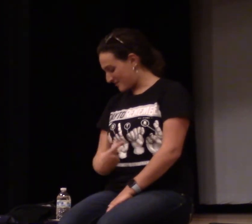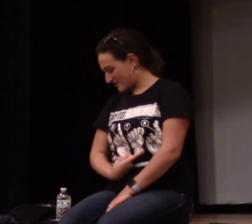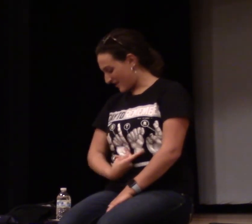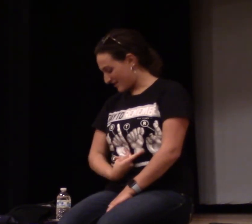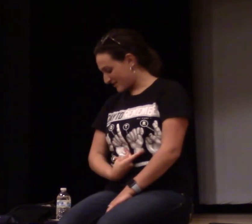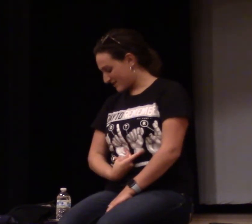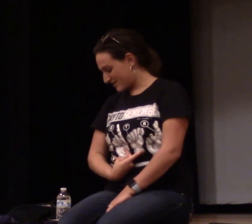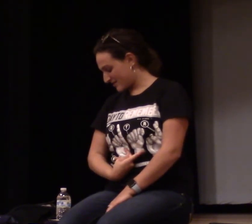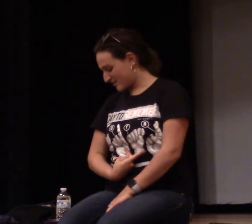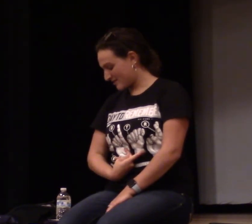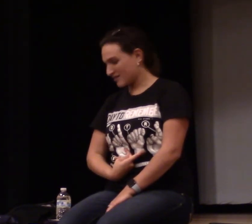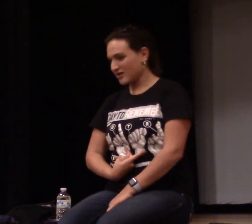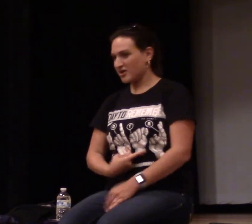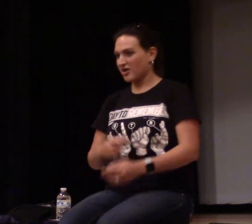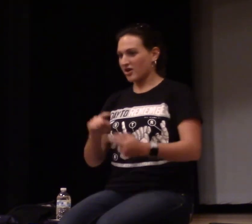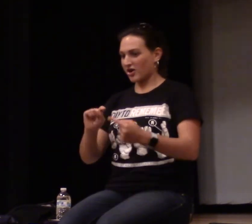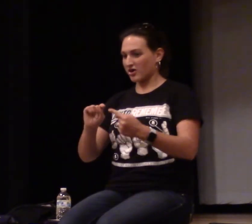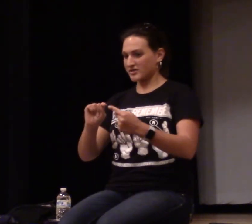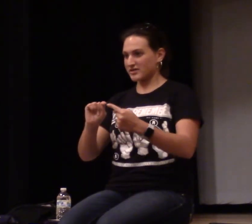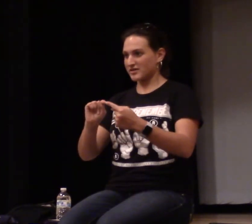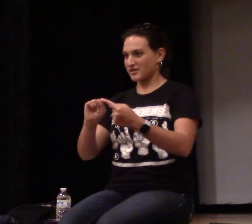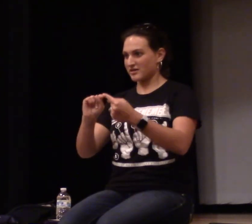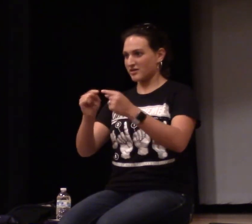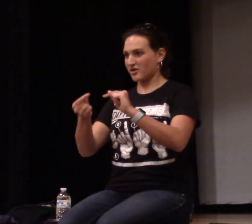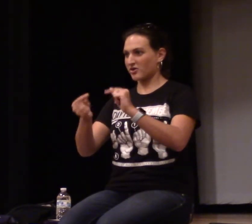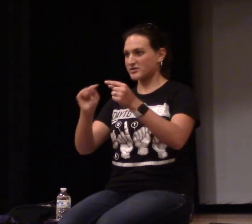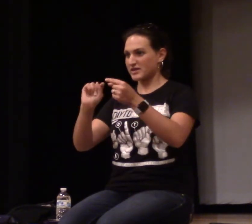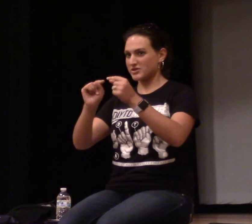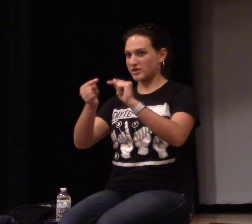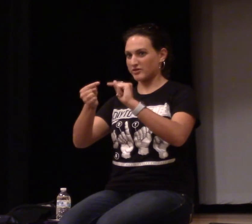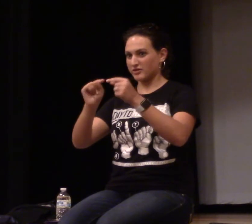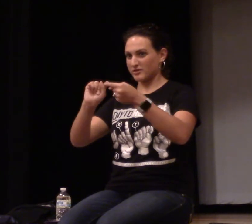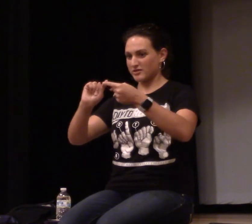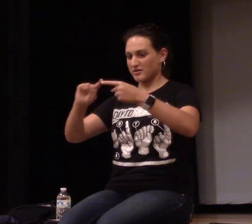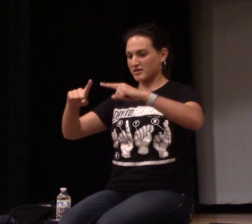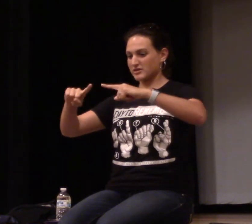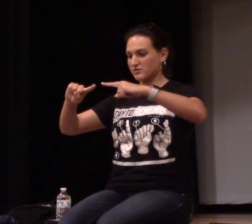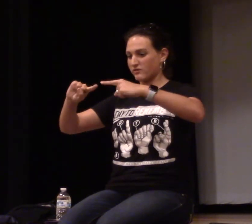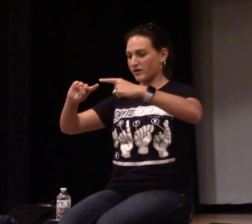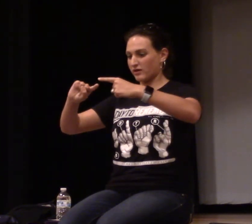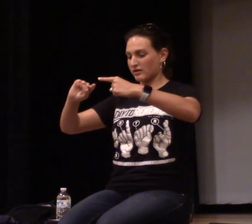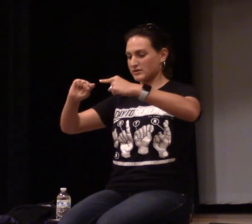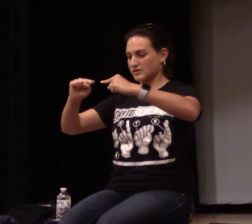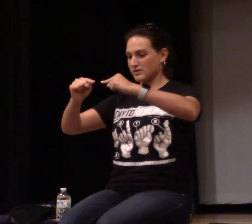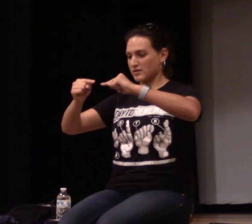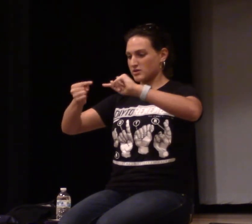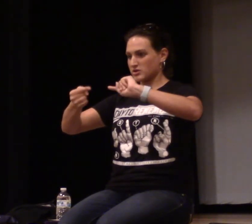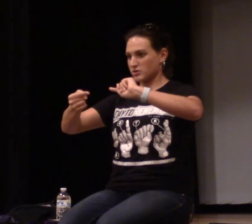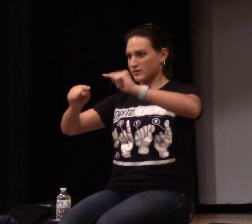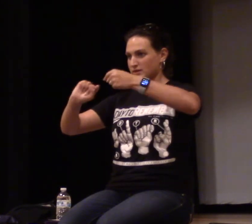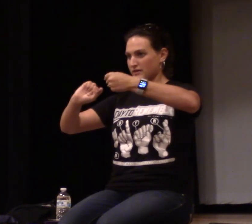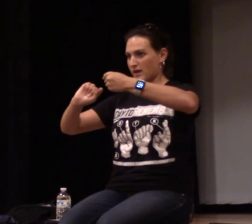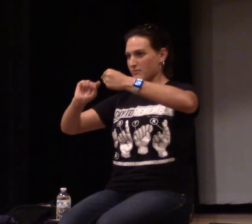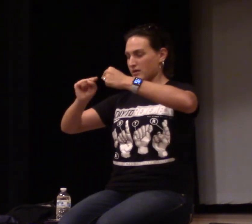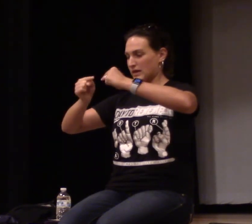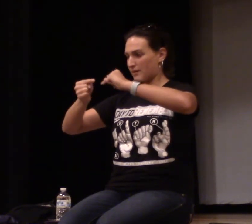Upset. Hurt. Hurt in general is two fingers, twisting them in opposite